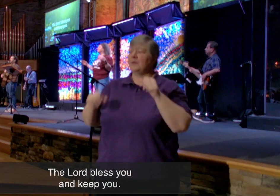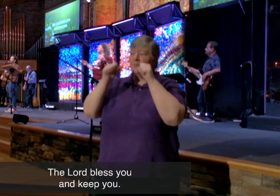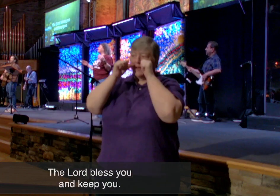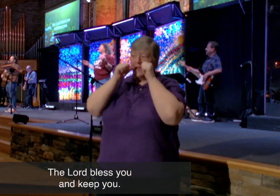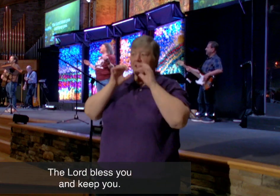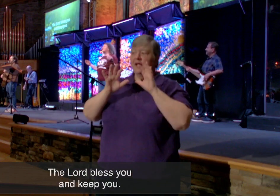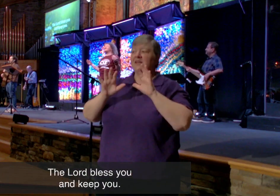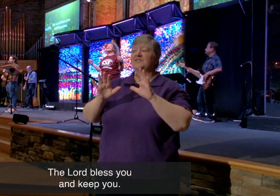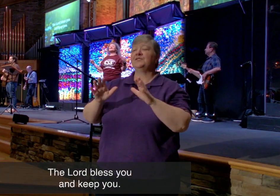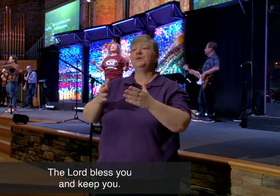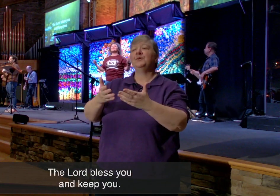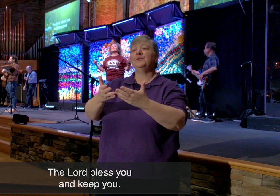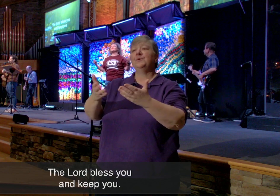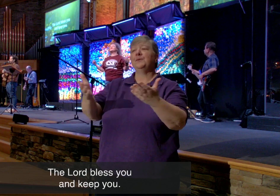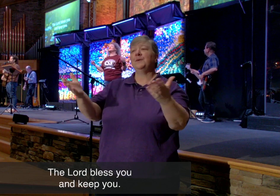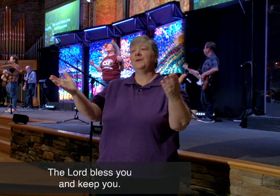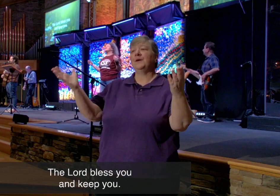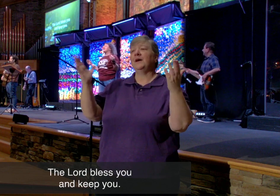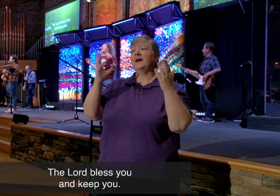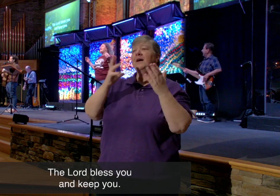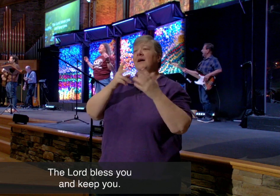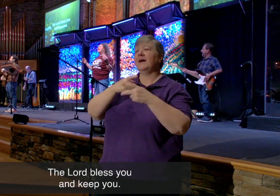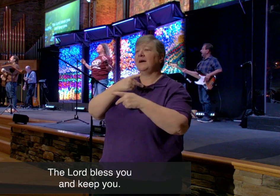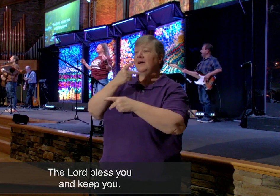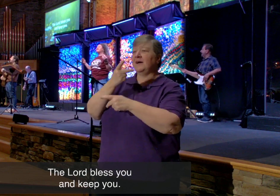The Lord bless you